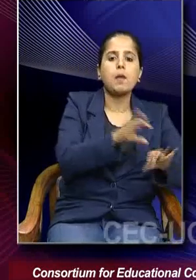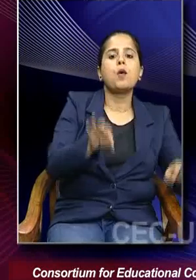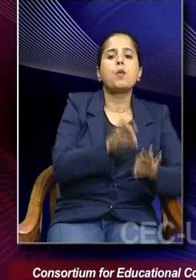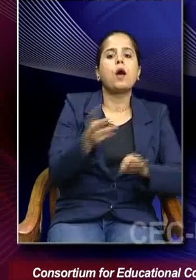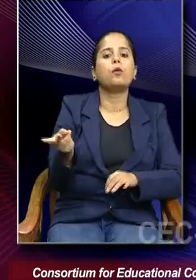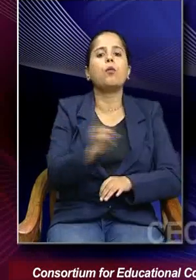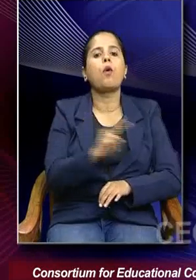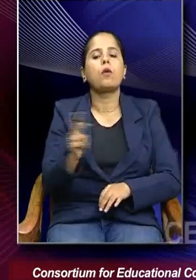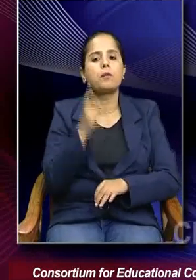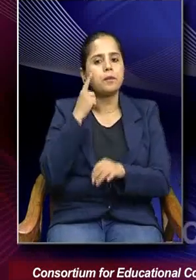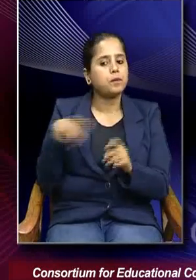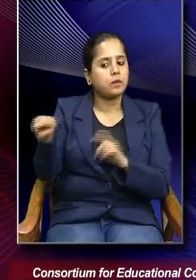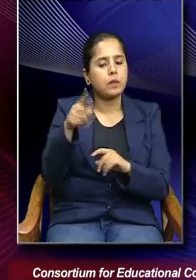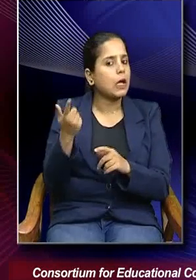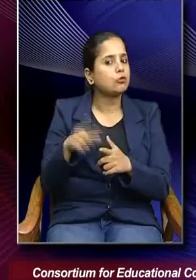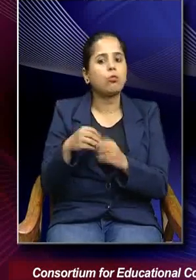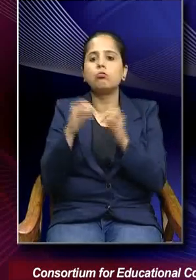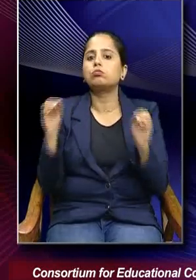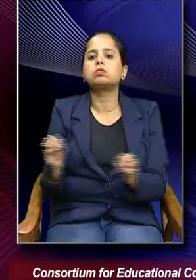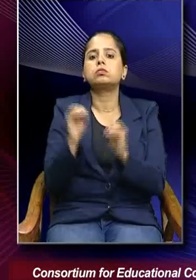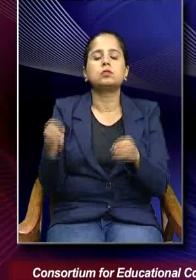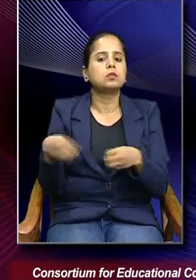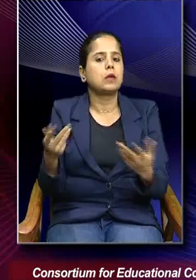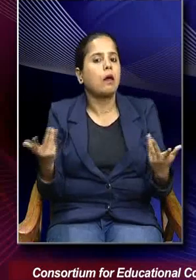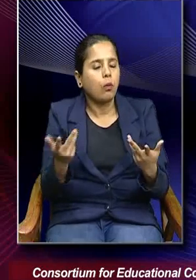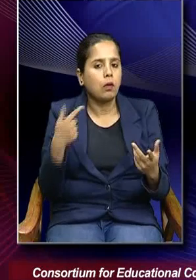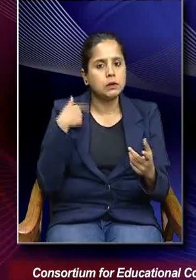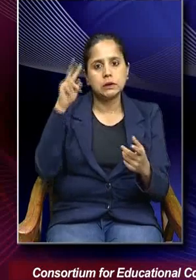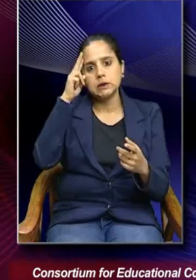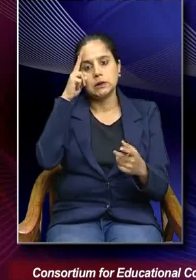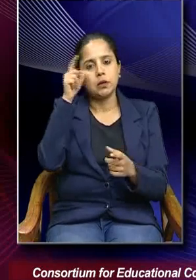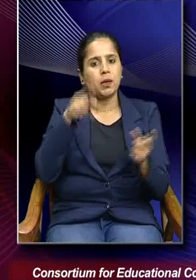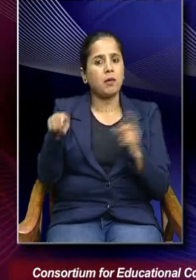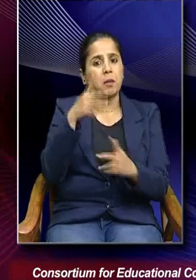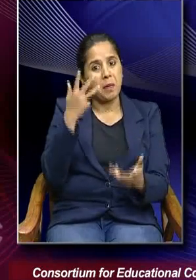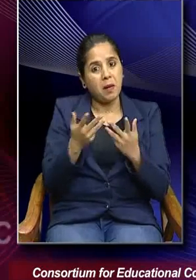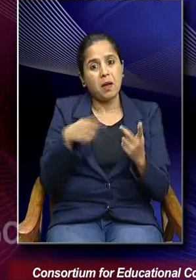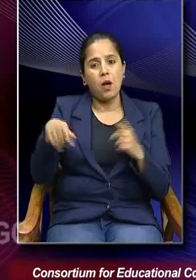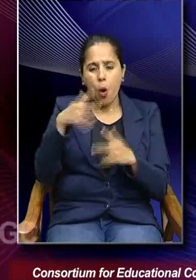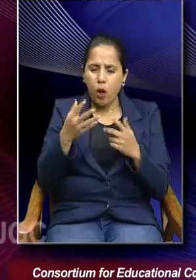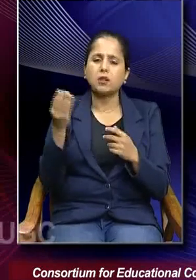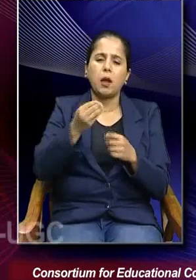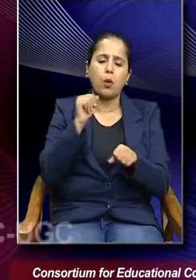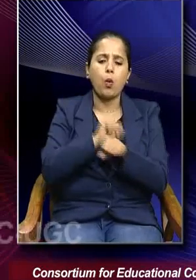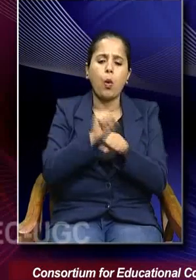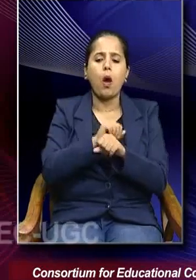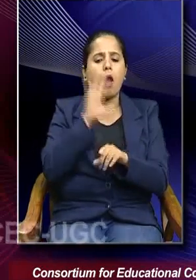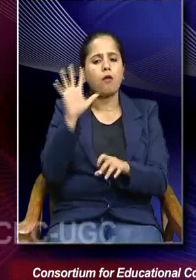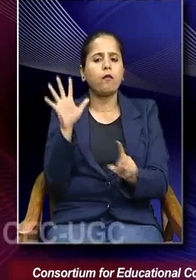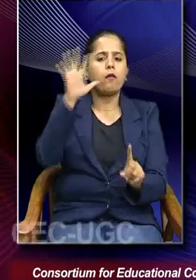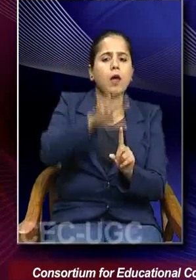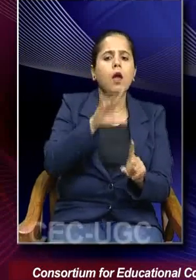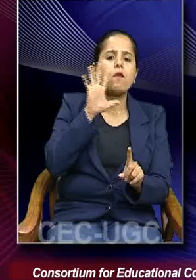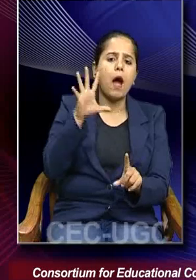underemployment, or it will lead to kind of lot of disguised employment. That is, in